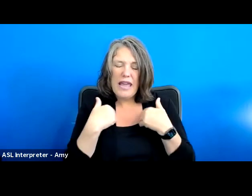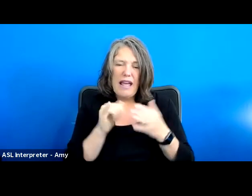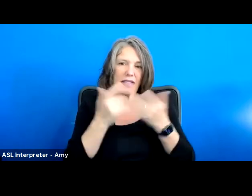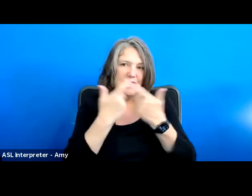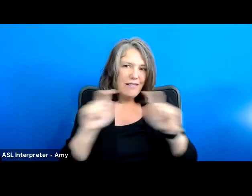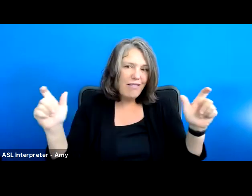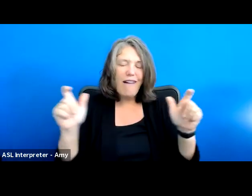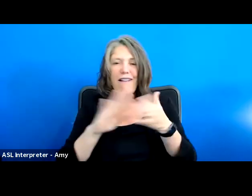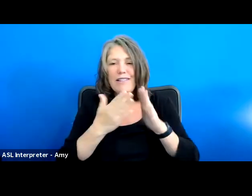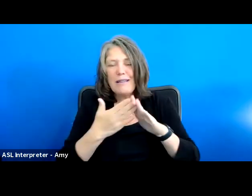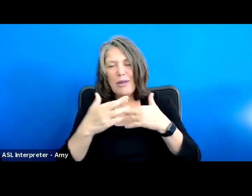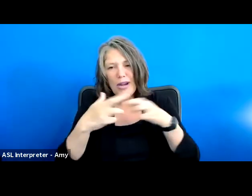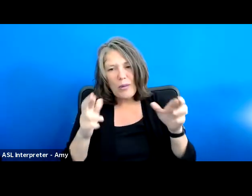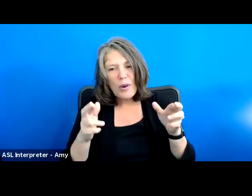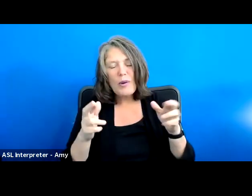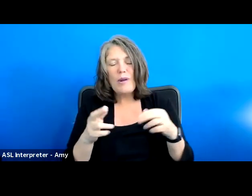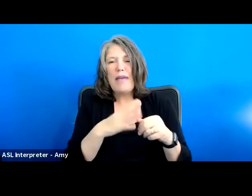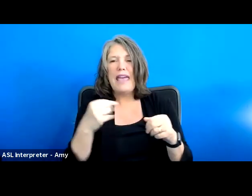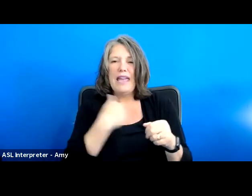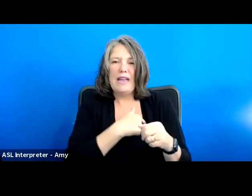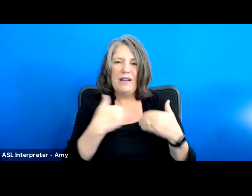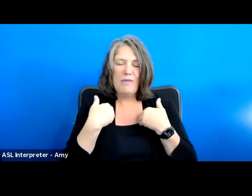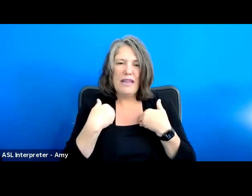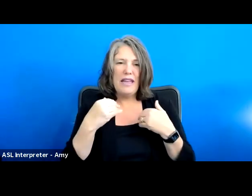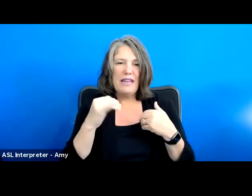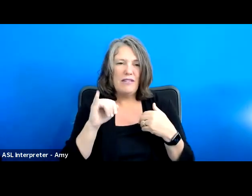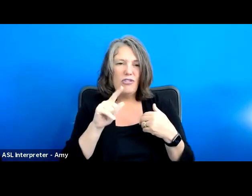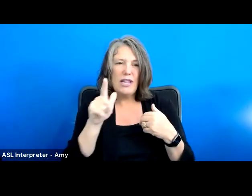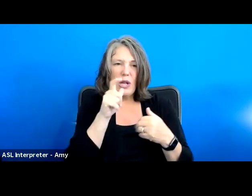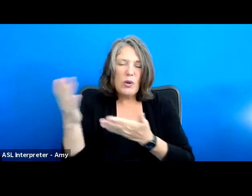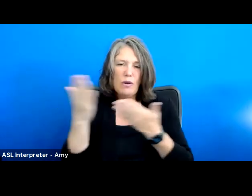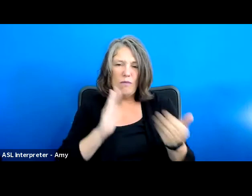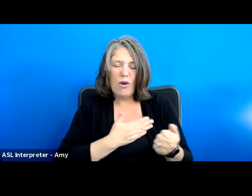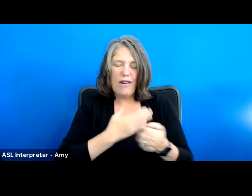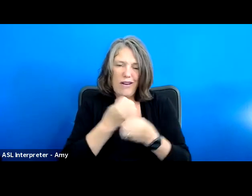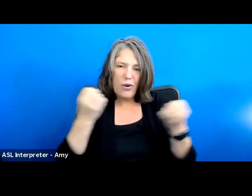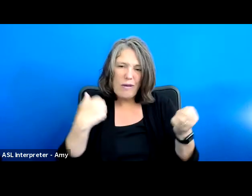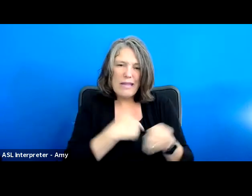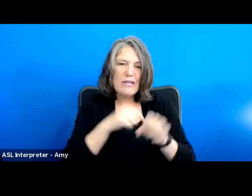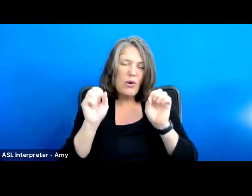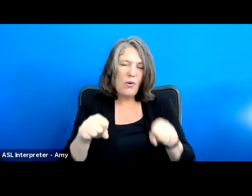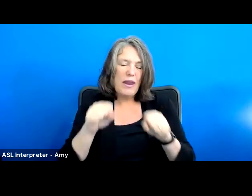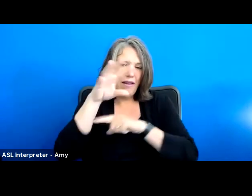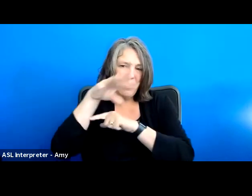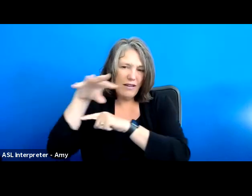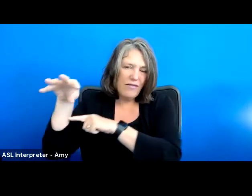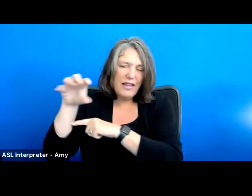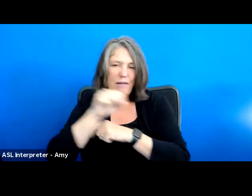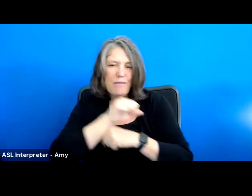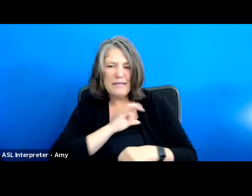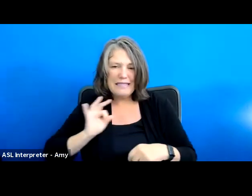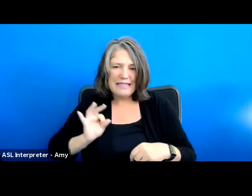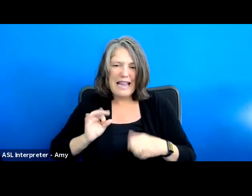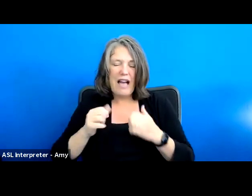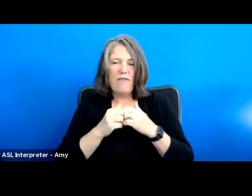large community room, and we had Jill, who brought our equipment so we could film the staff.